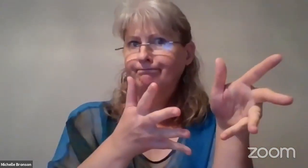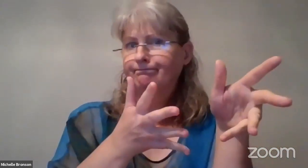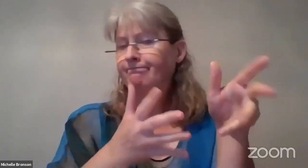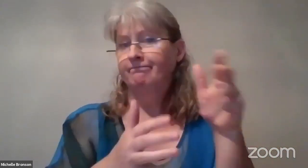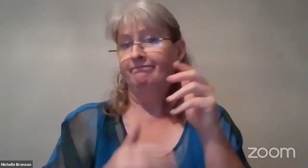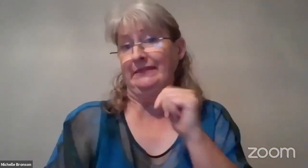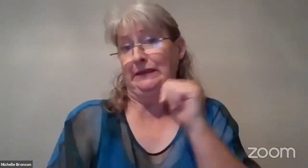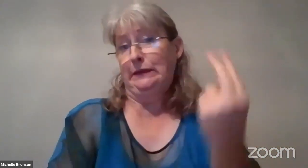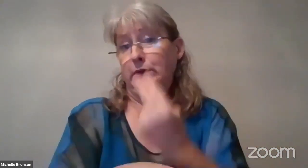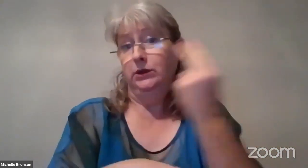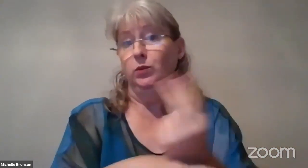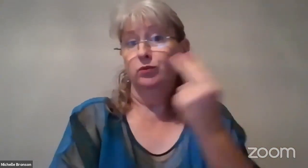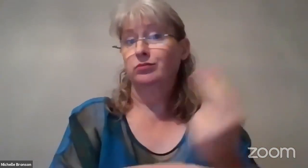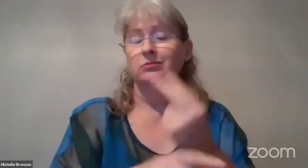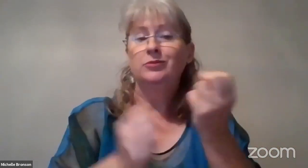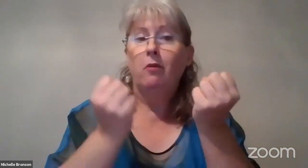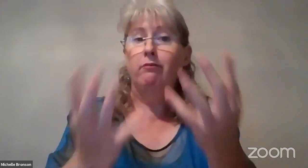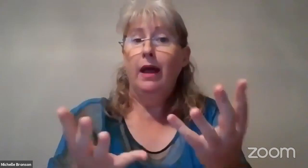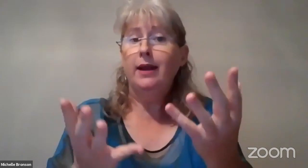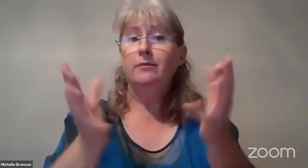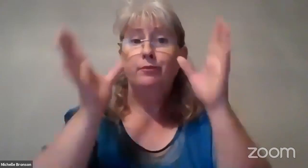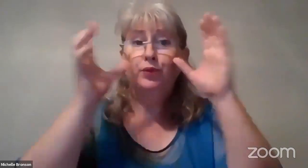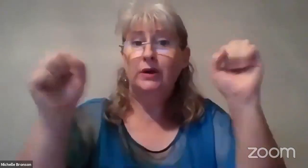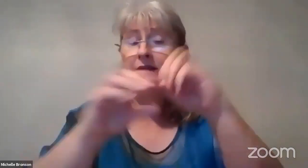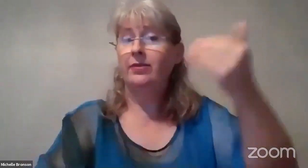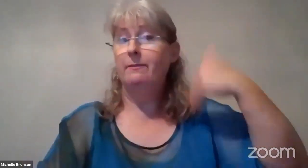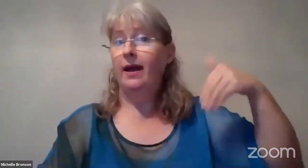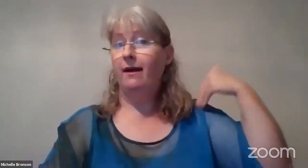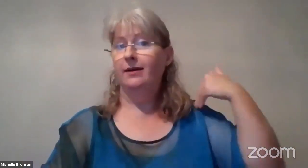president at dhhsc.org, and it was left unused.